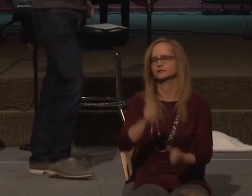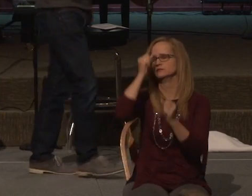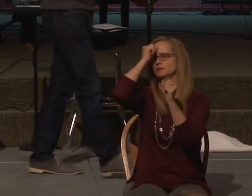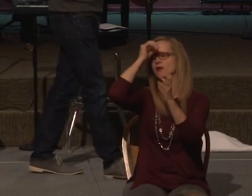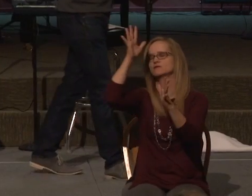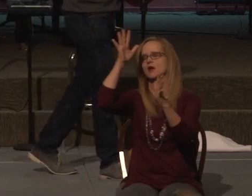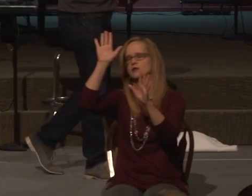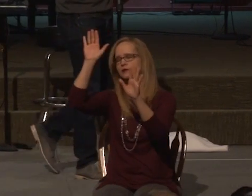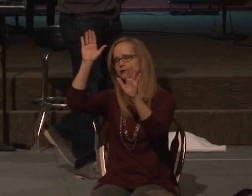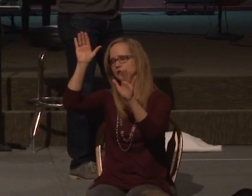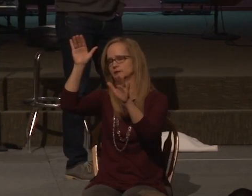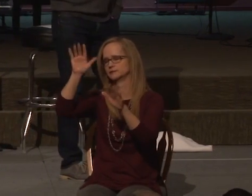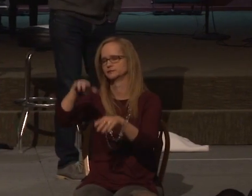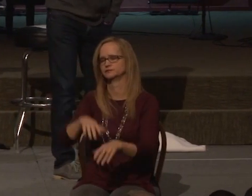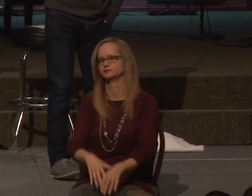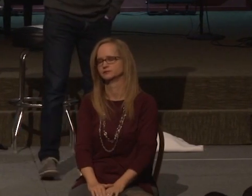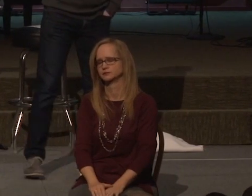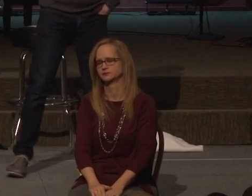Father,